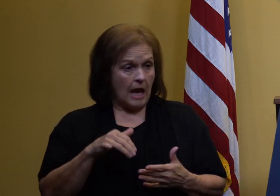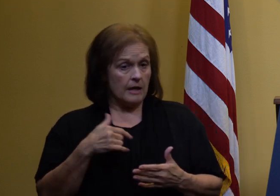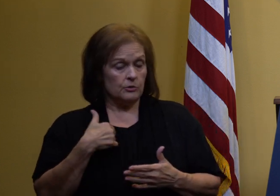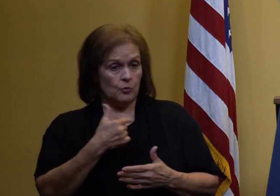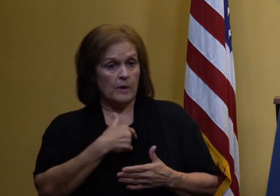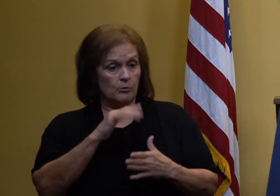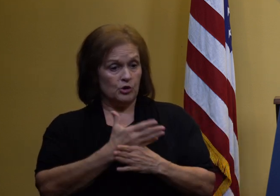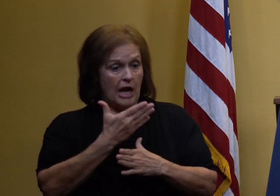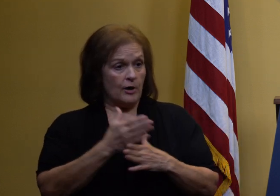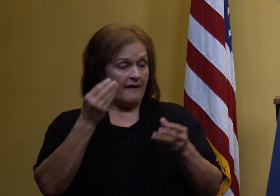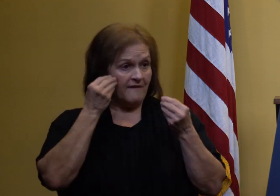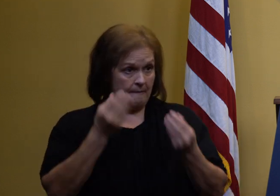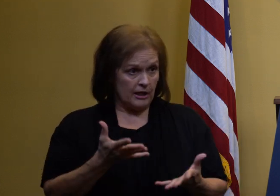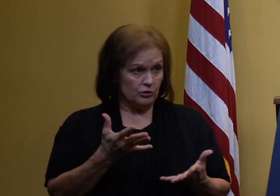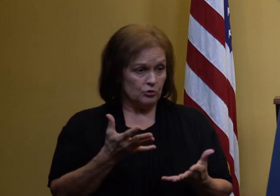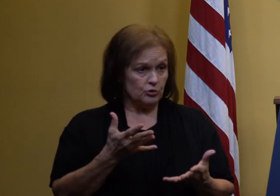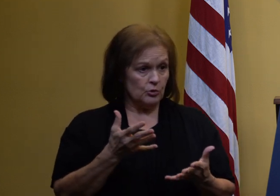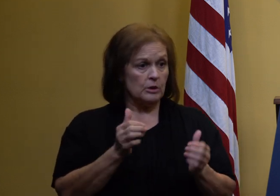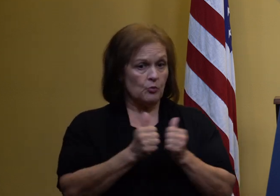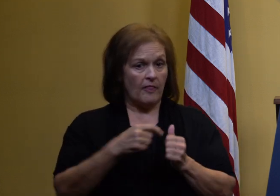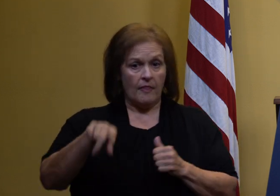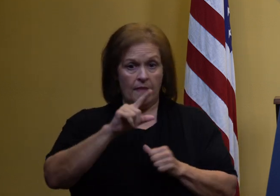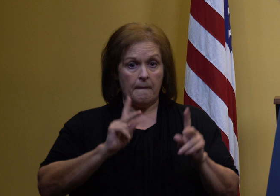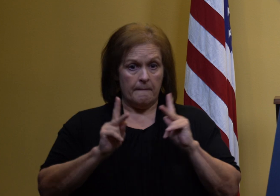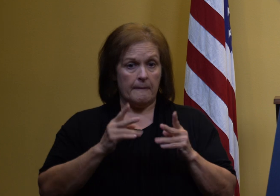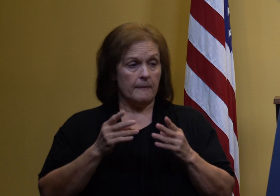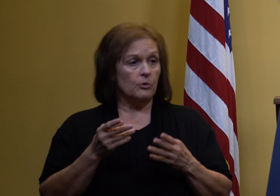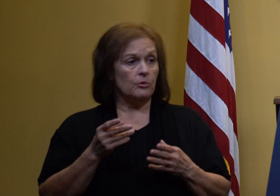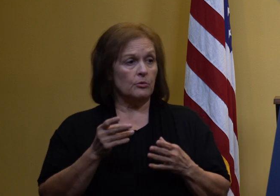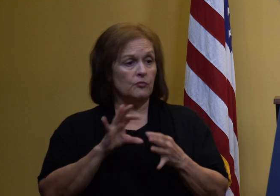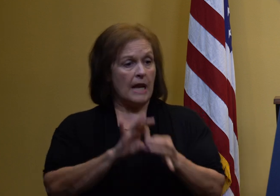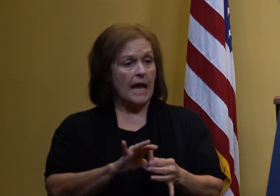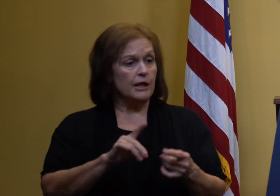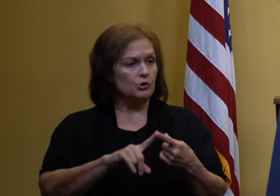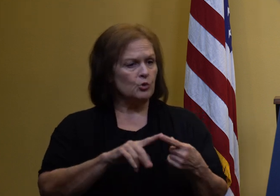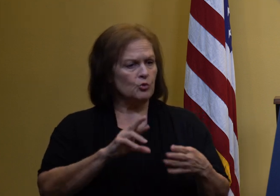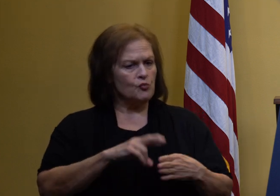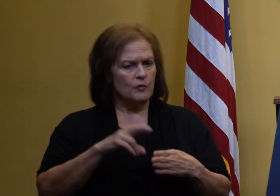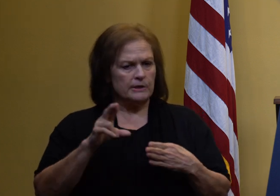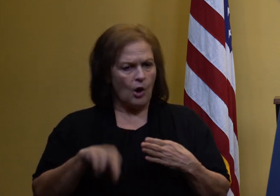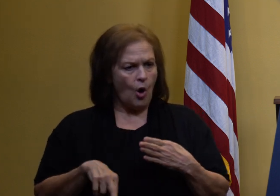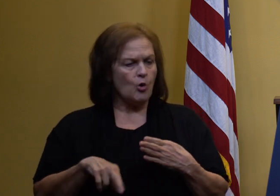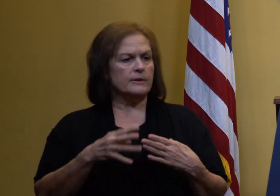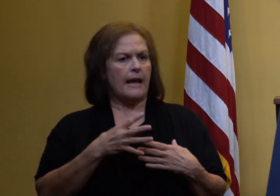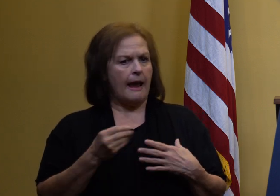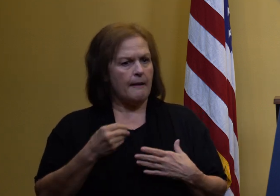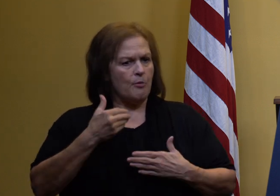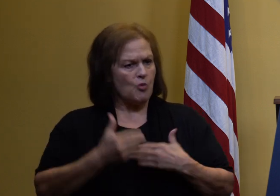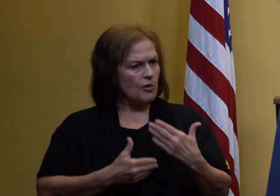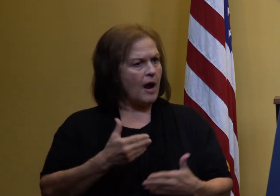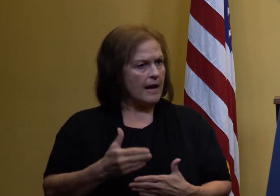we were sharing information with the public relative to results and